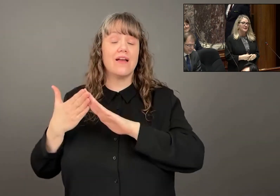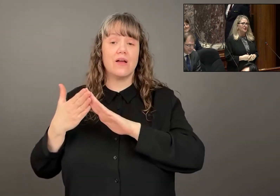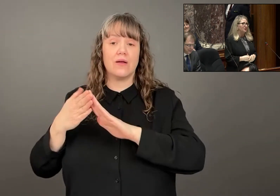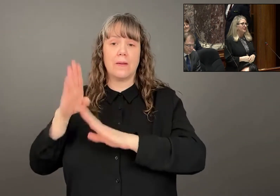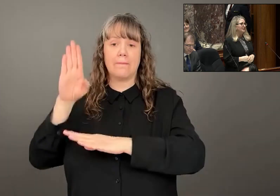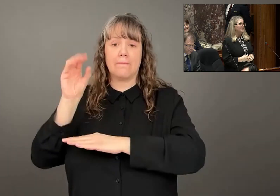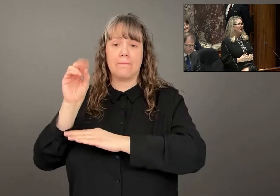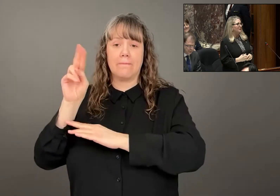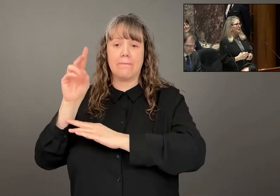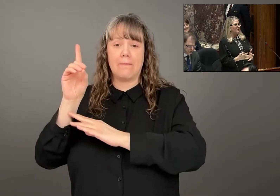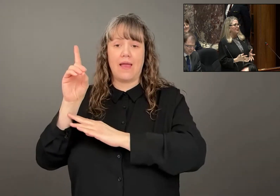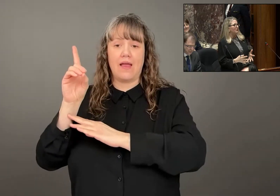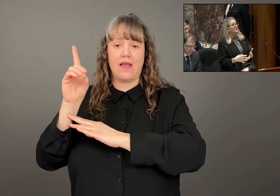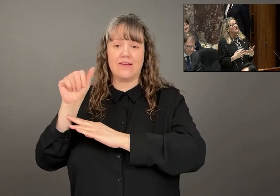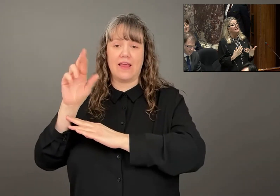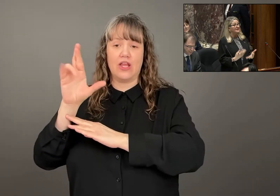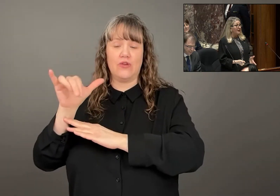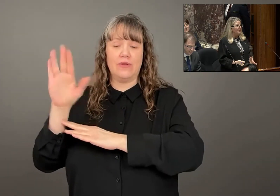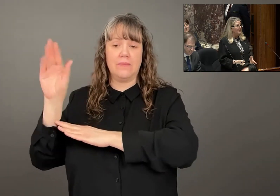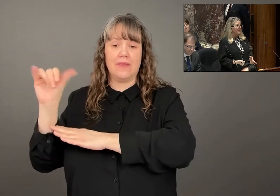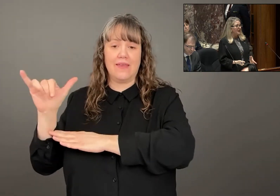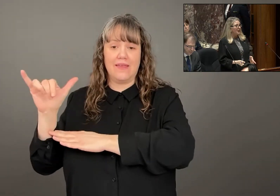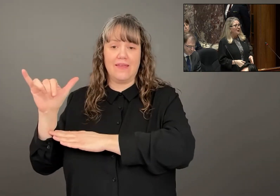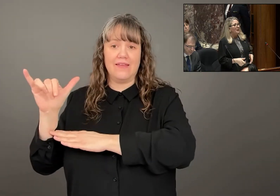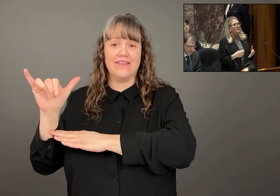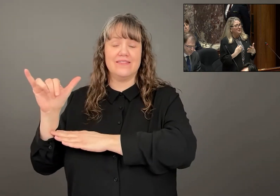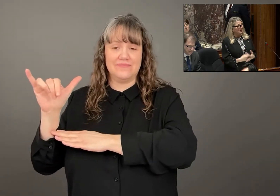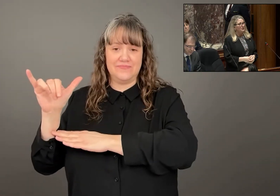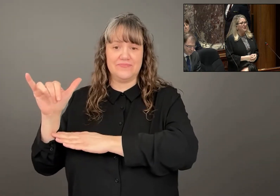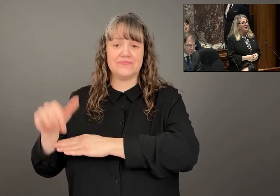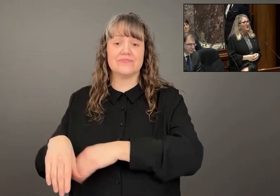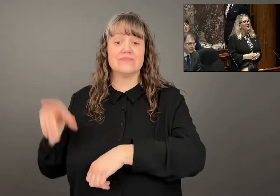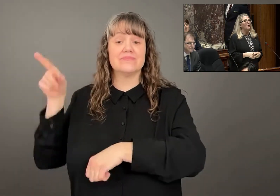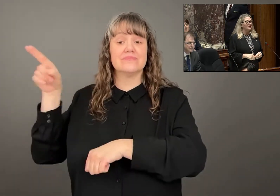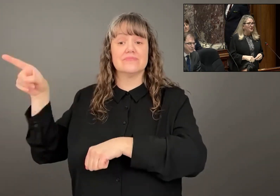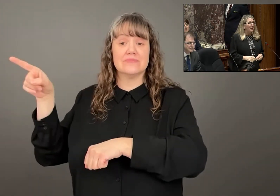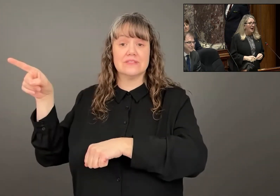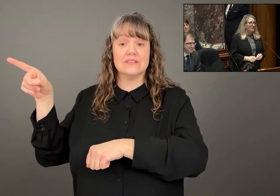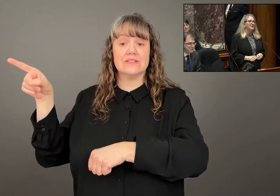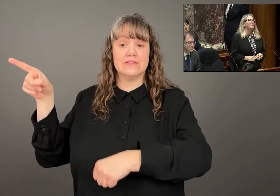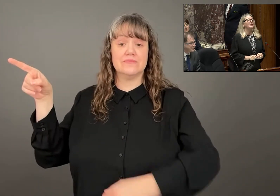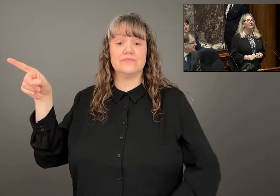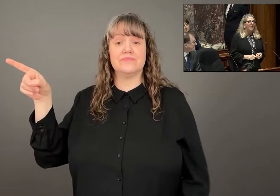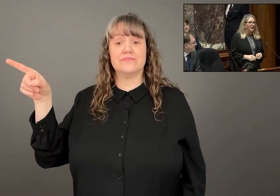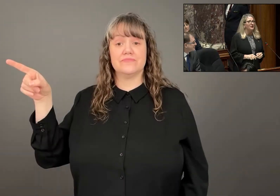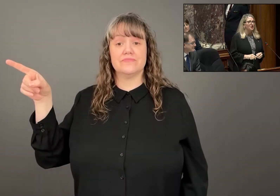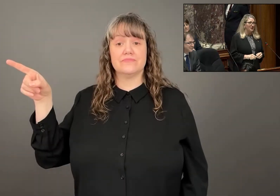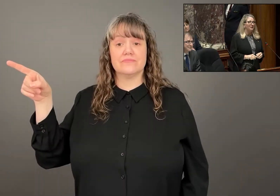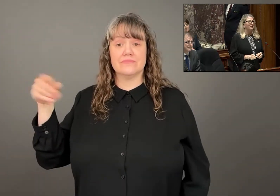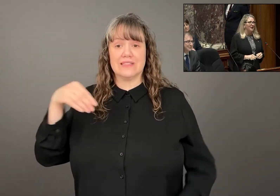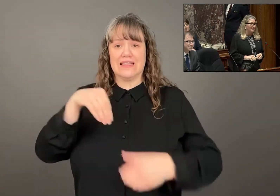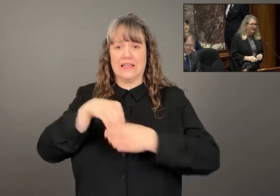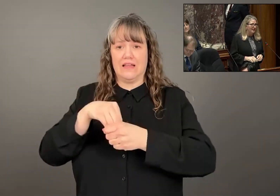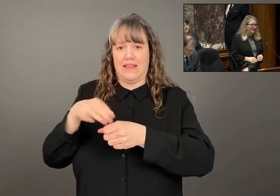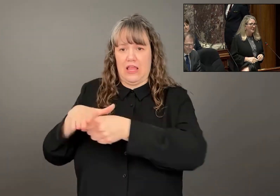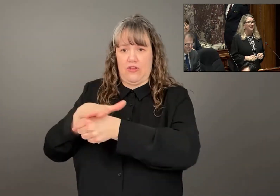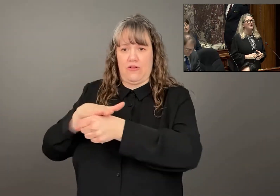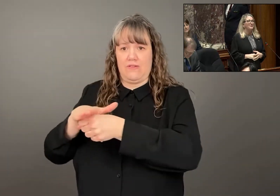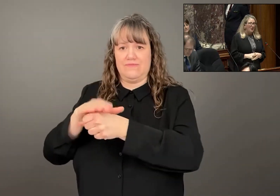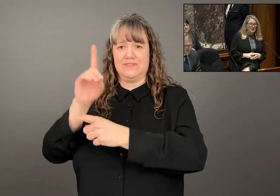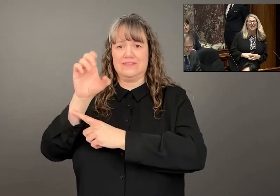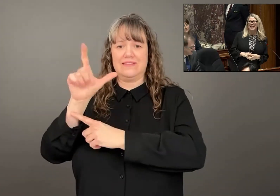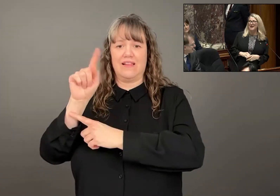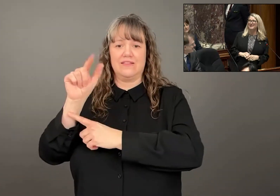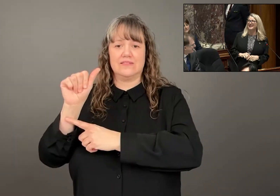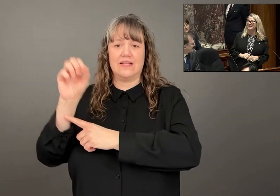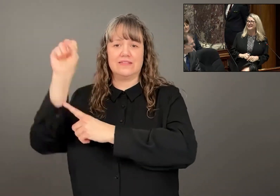the constituent of the member from Delta South. But Mr. Speaker, he also happens to be the fire chief of Delta. But